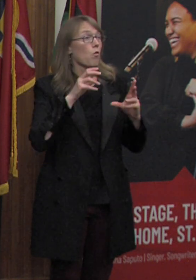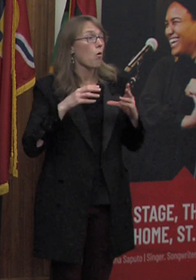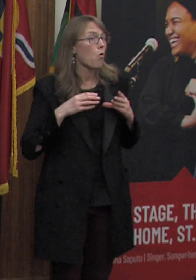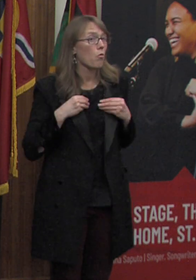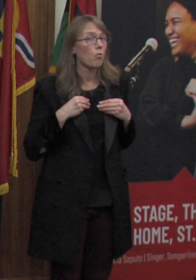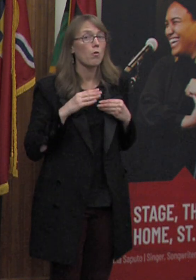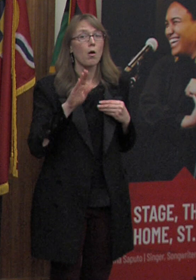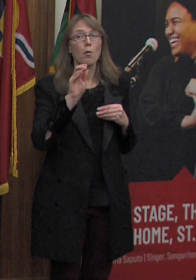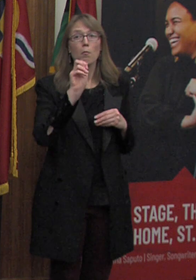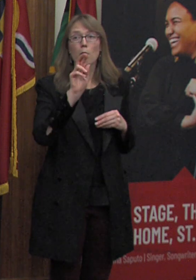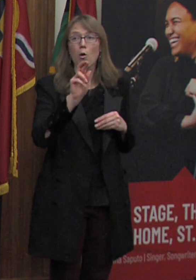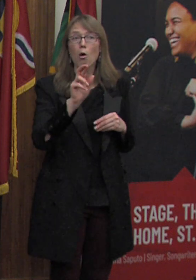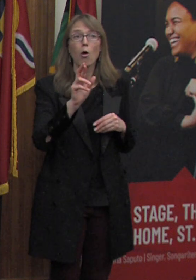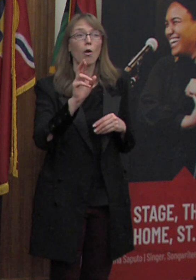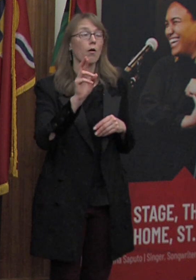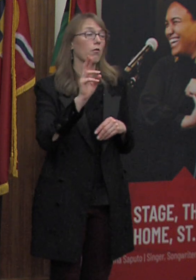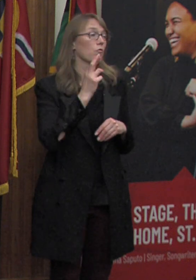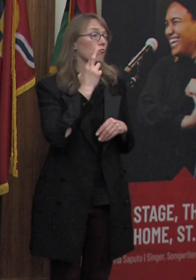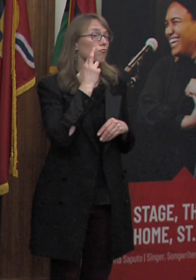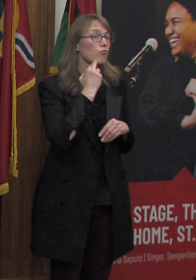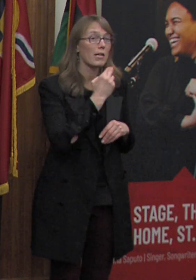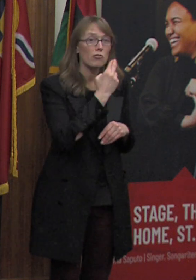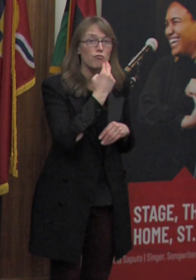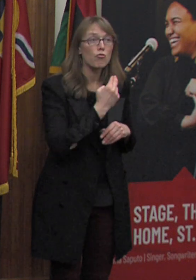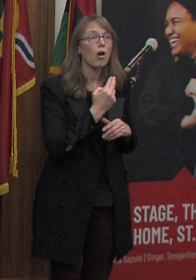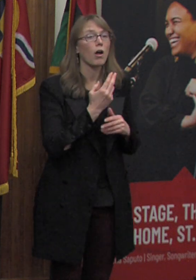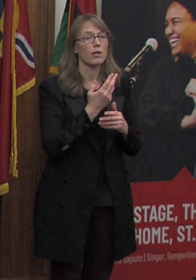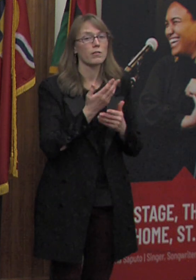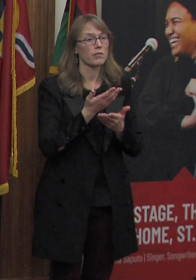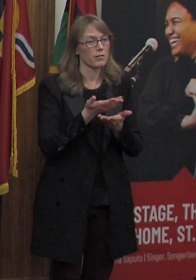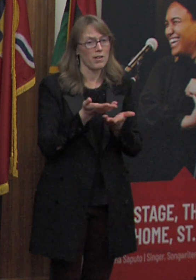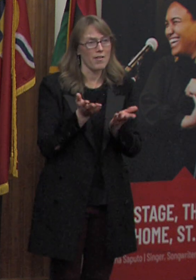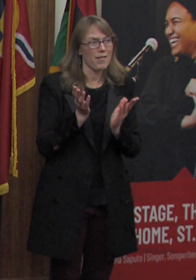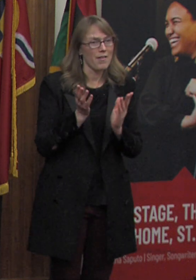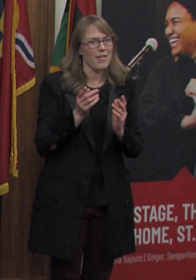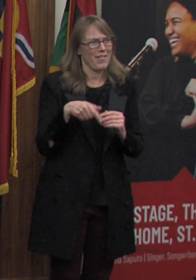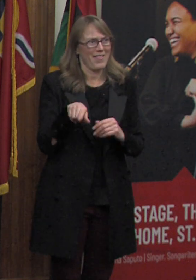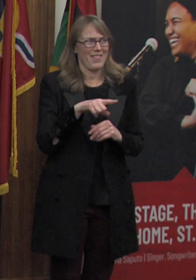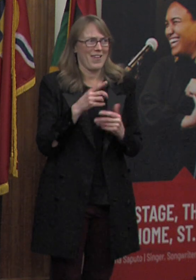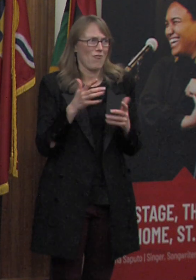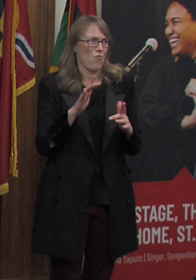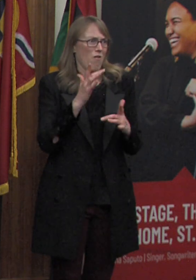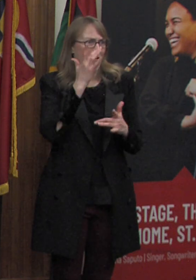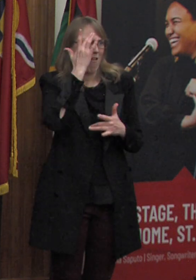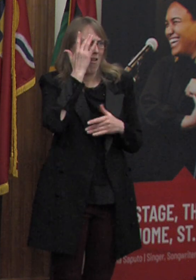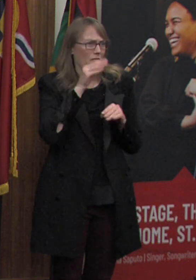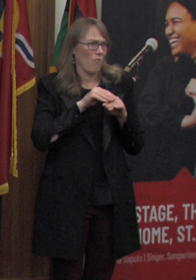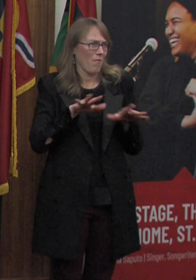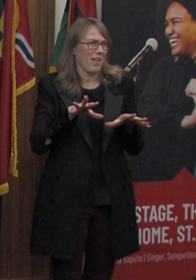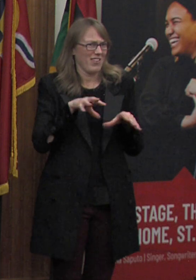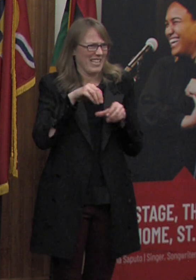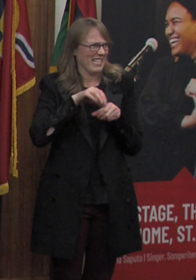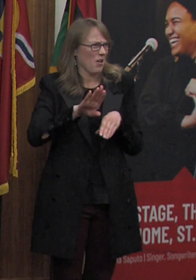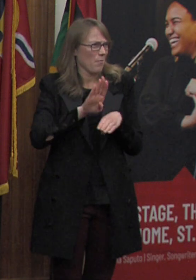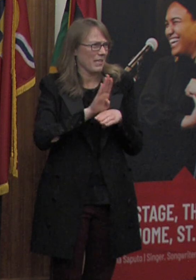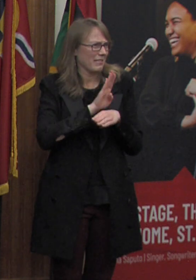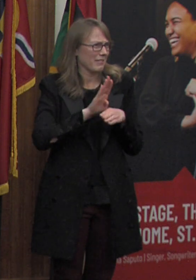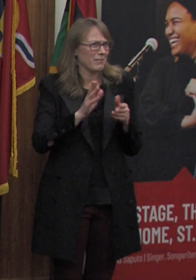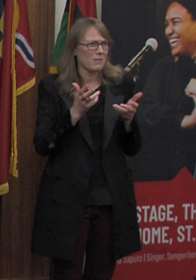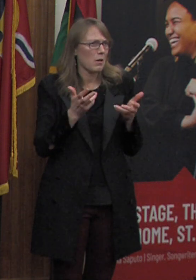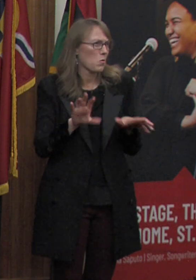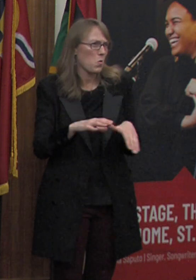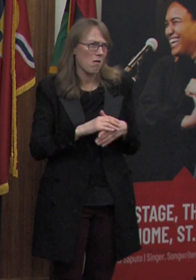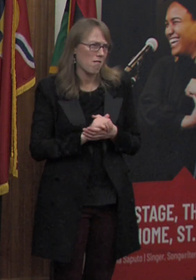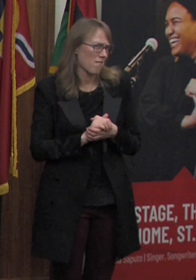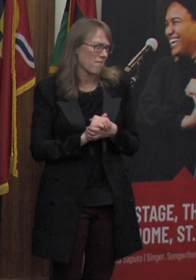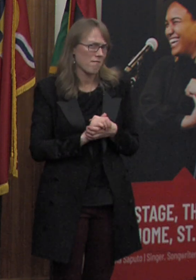want anything to spread in their restaurant either. And so while it's an incredibly difficult situation,